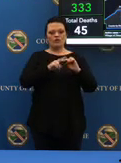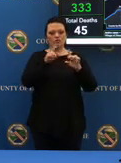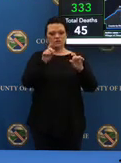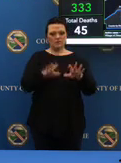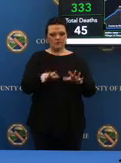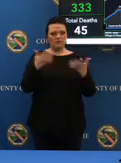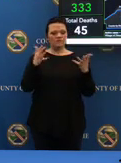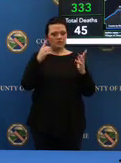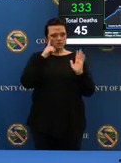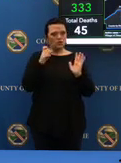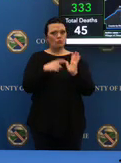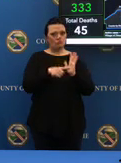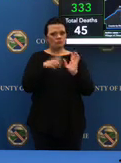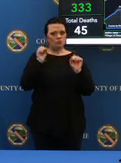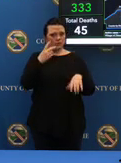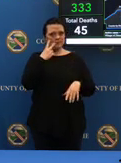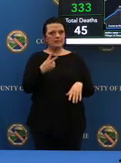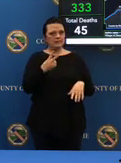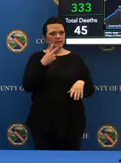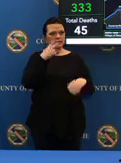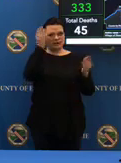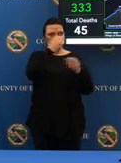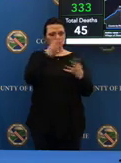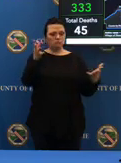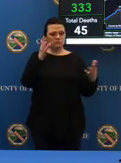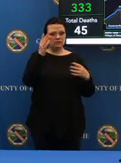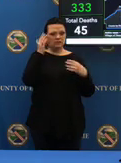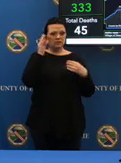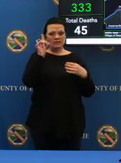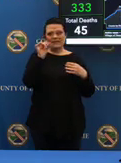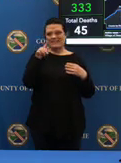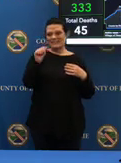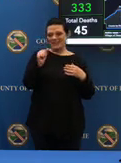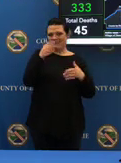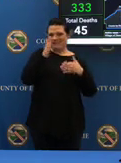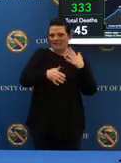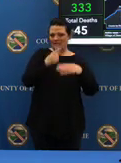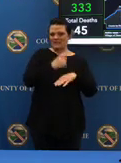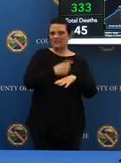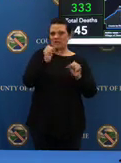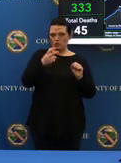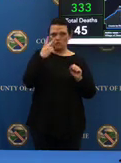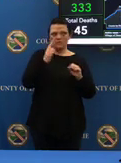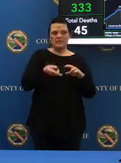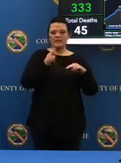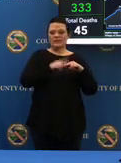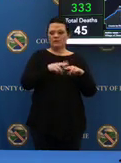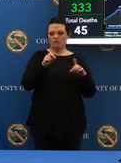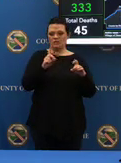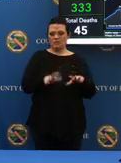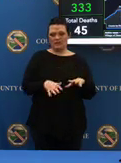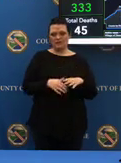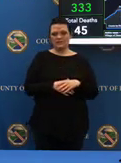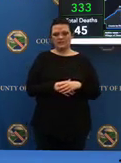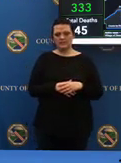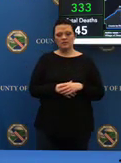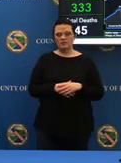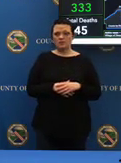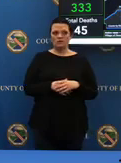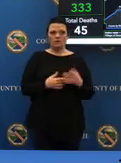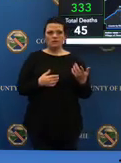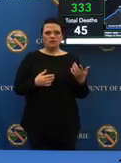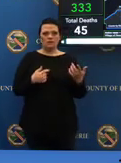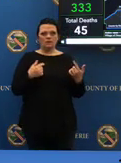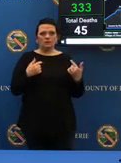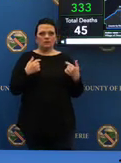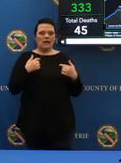been noticeable. I've released some data at the end of each day showing that we have increased testing. So I'm